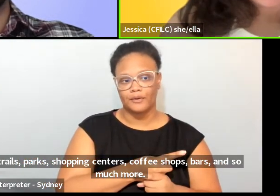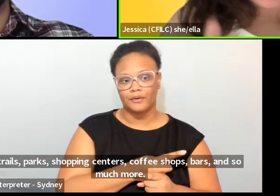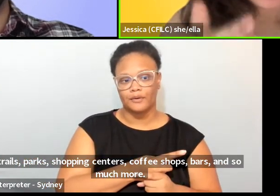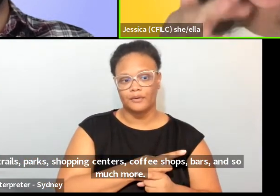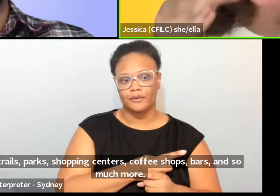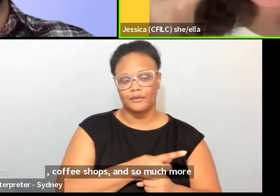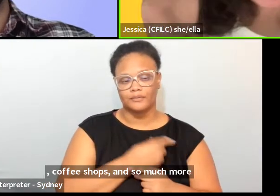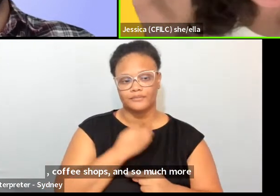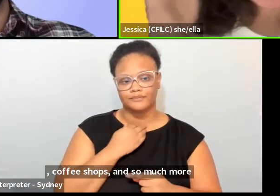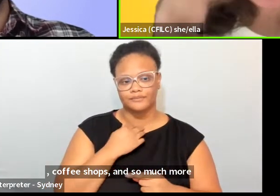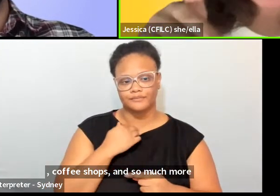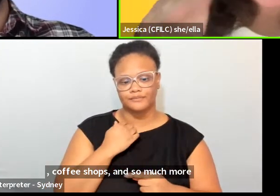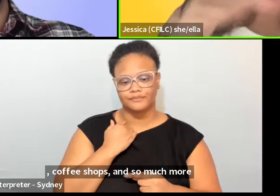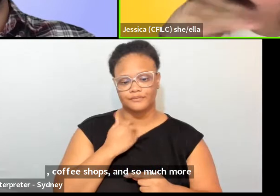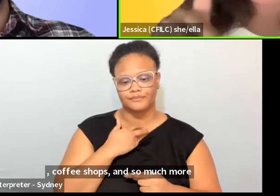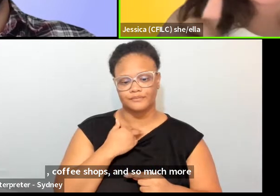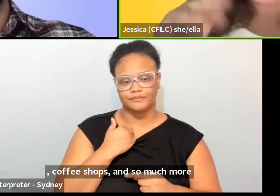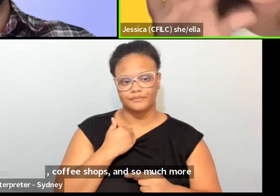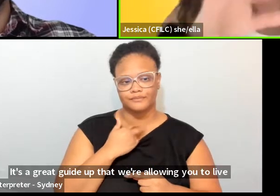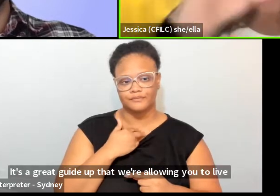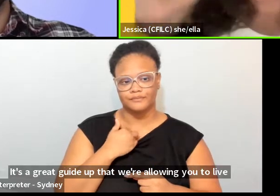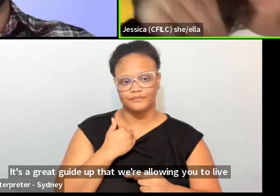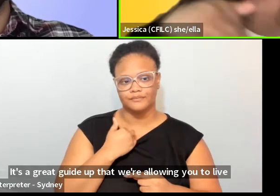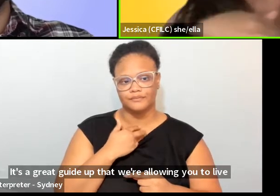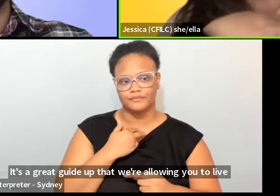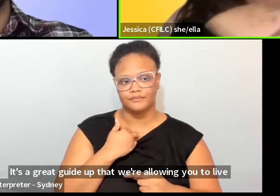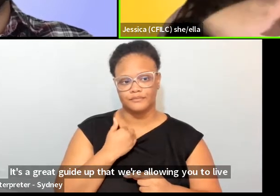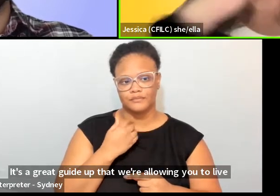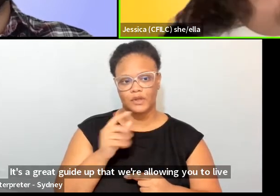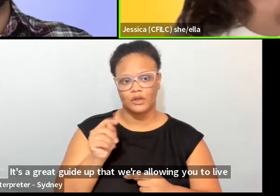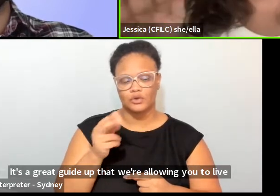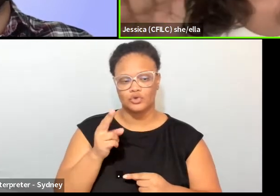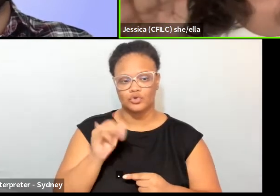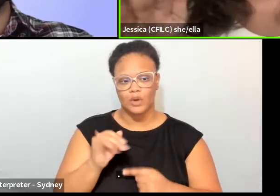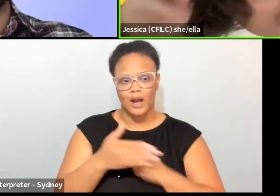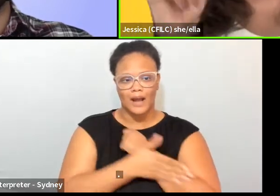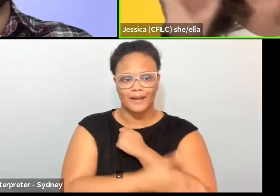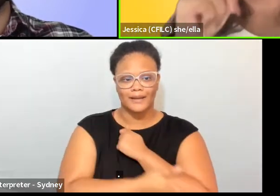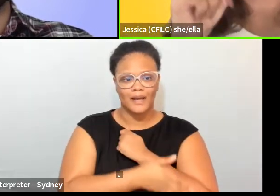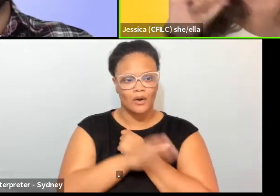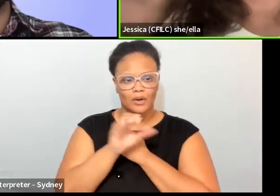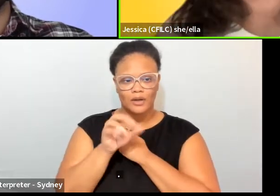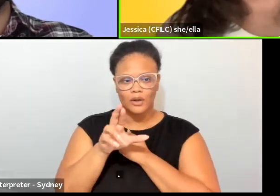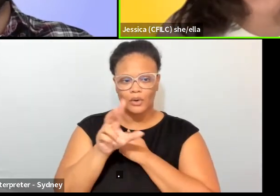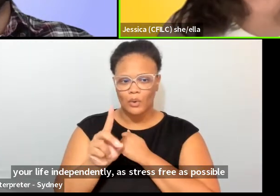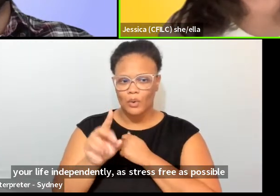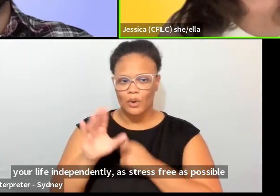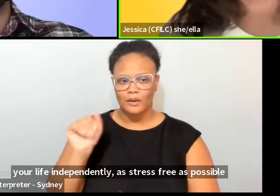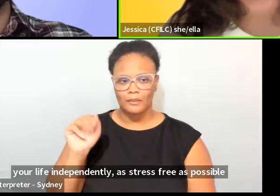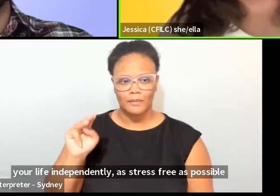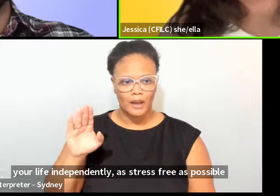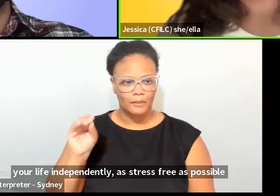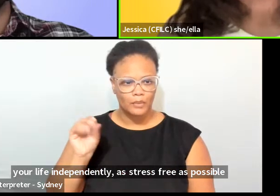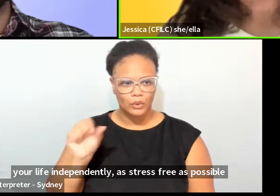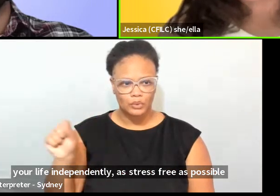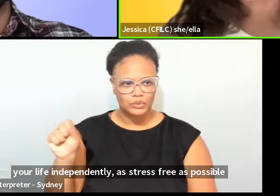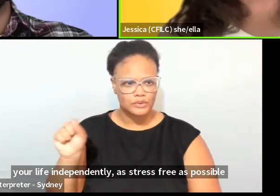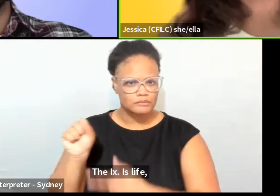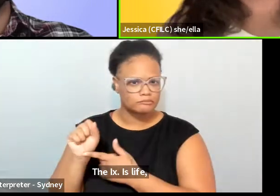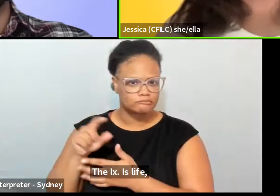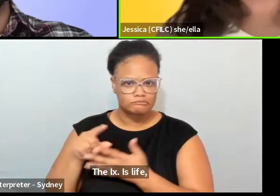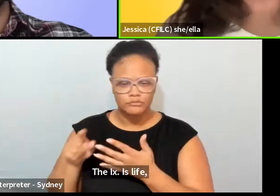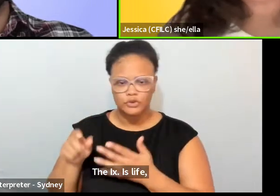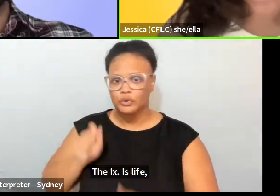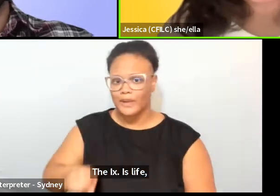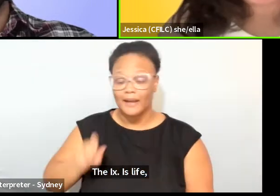Tri-County, the chord bamboos. So you can be able to choose that. So that would automatically ring